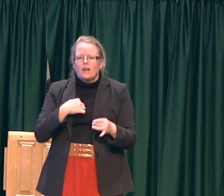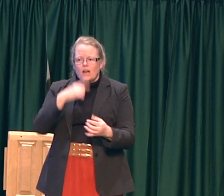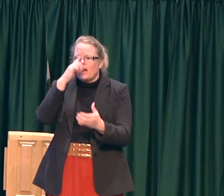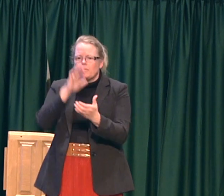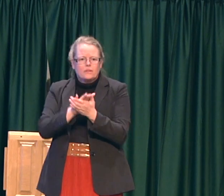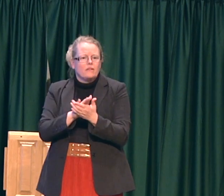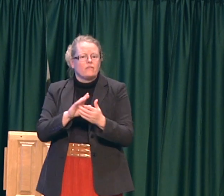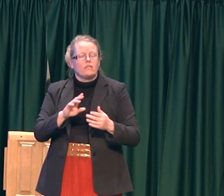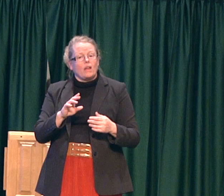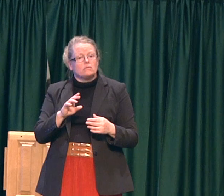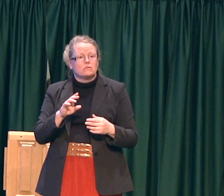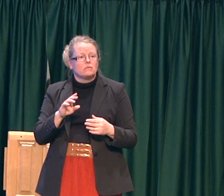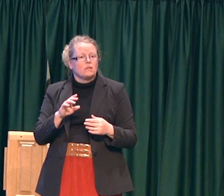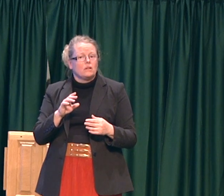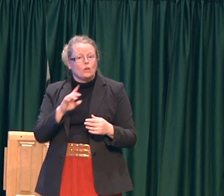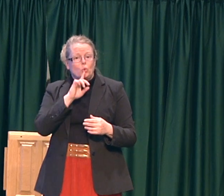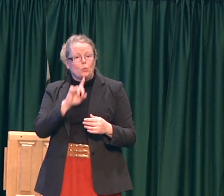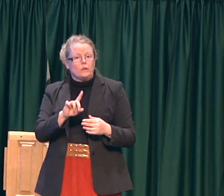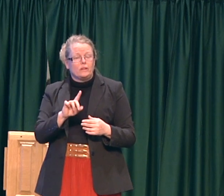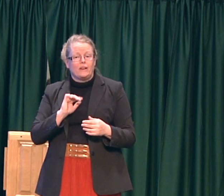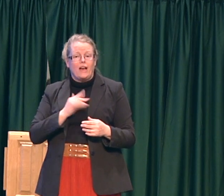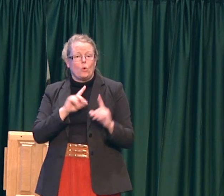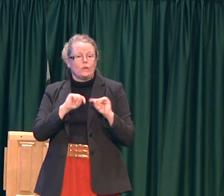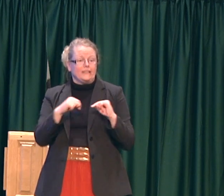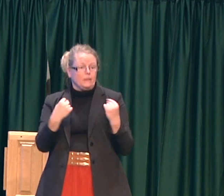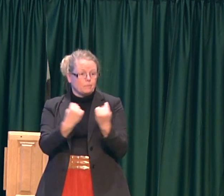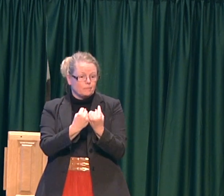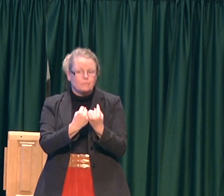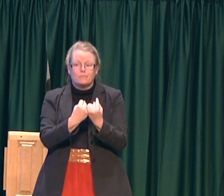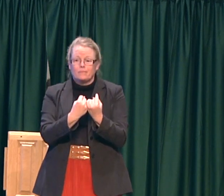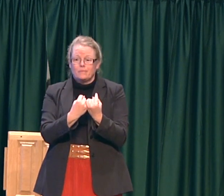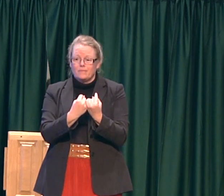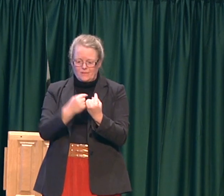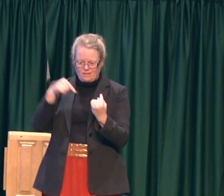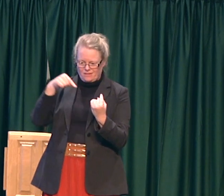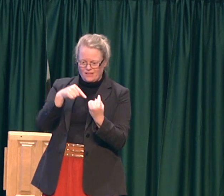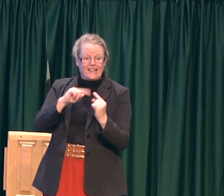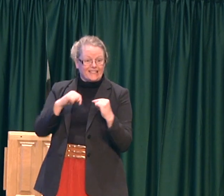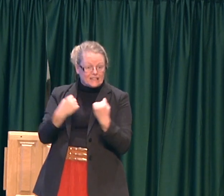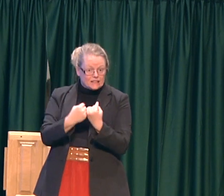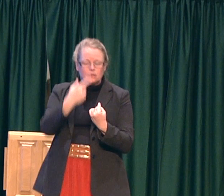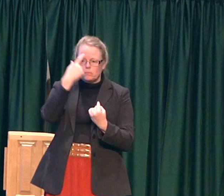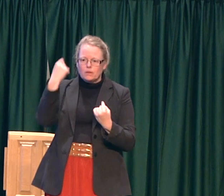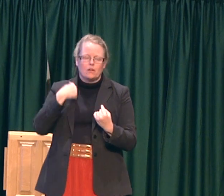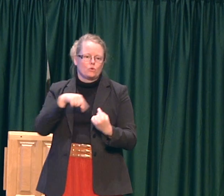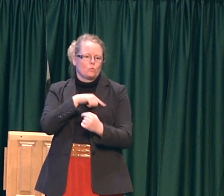working together philosophy. And I believe that's really our team, the